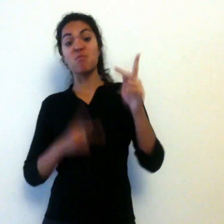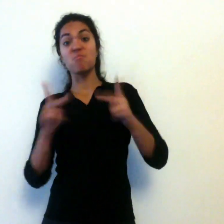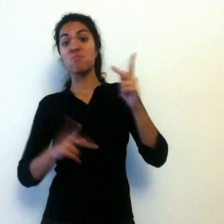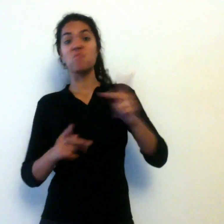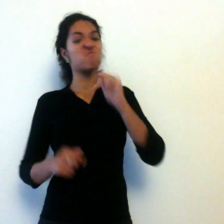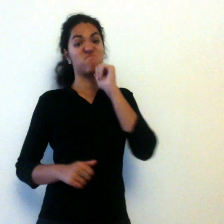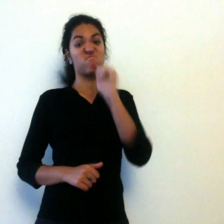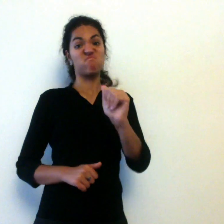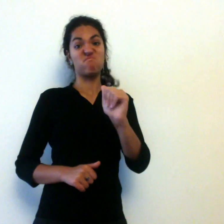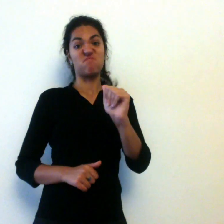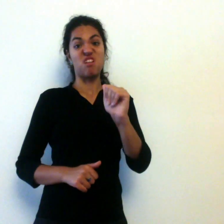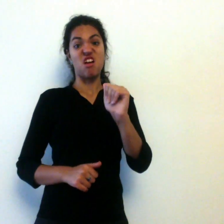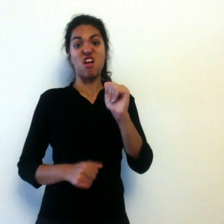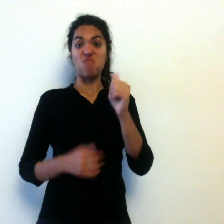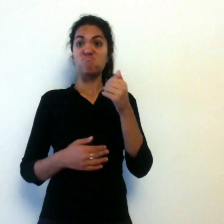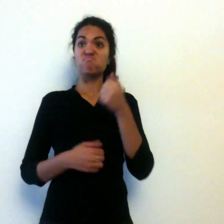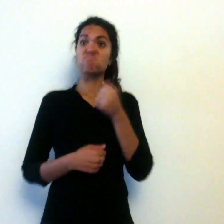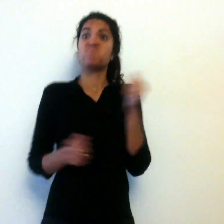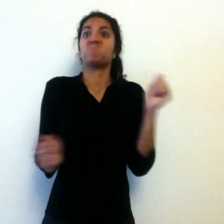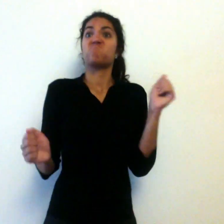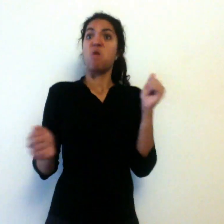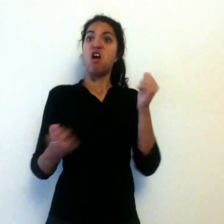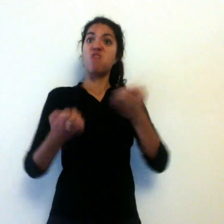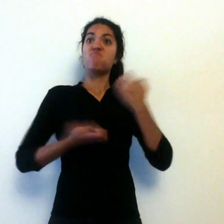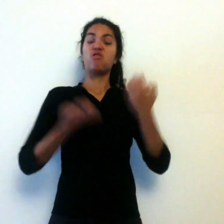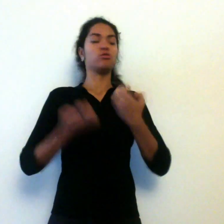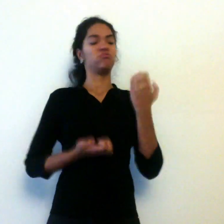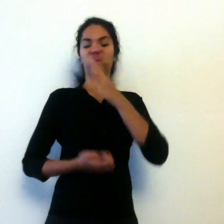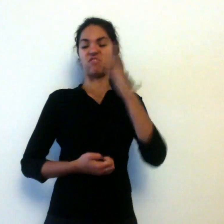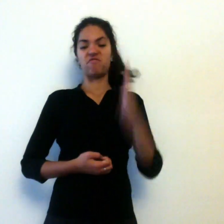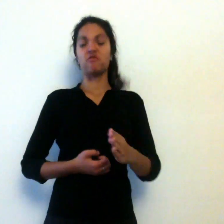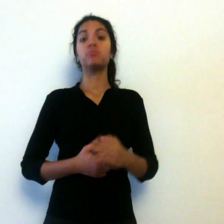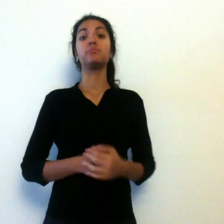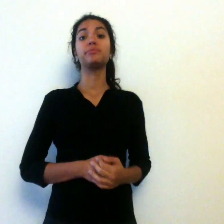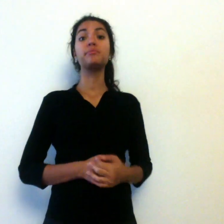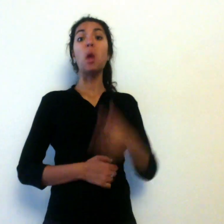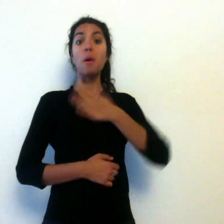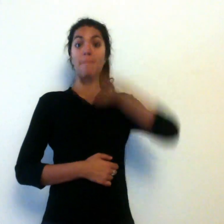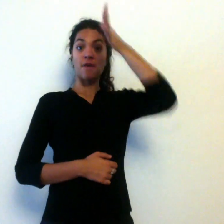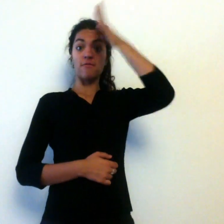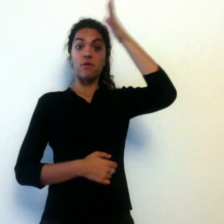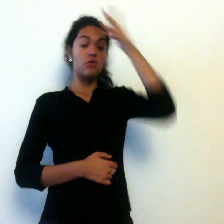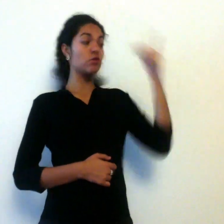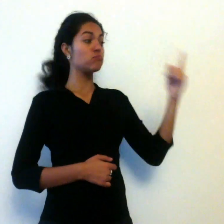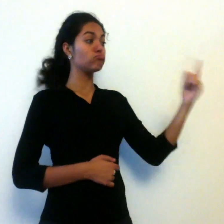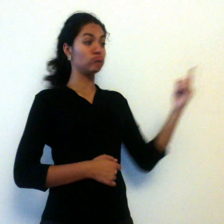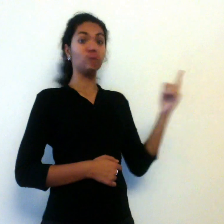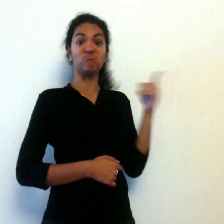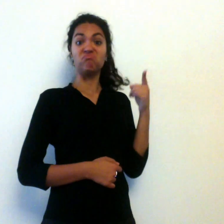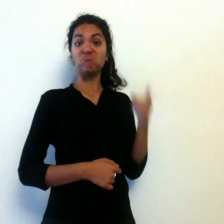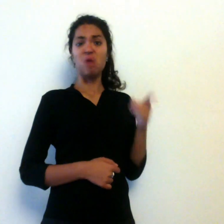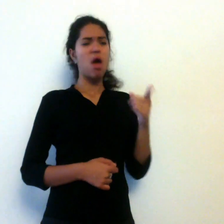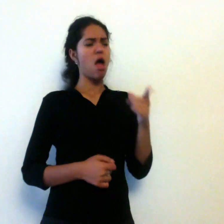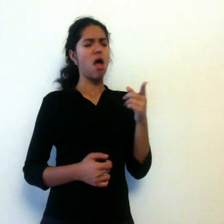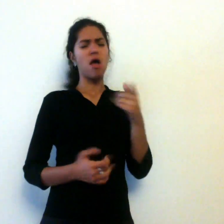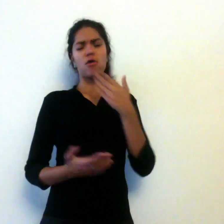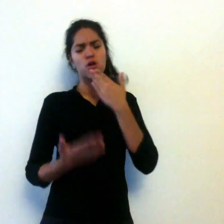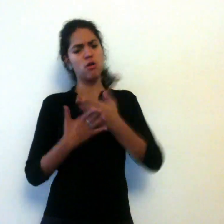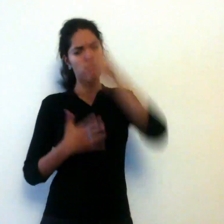ever recall my father, as good a man as he was in so many ways, prior to his conversion, which was later in life,